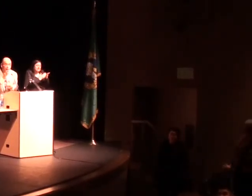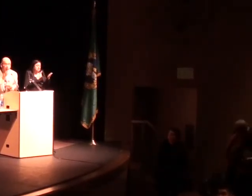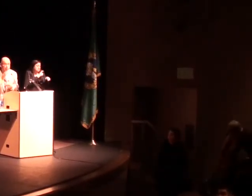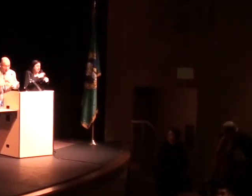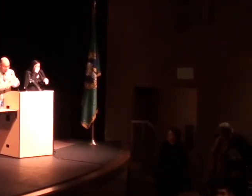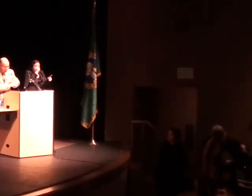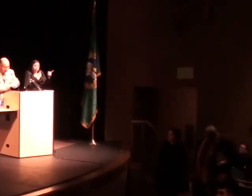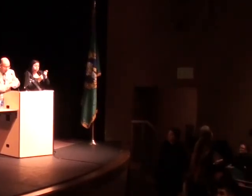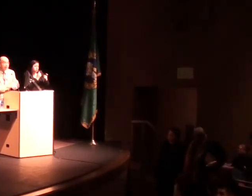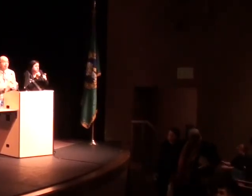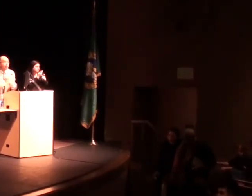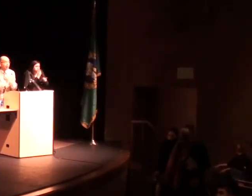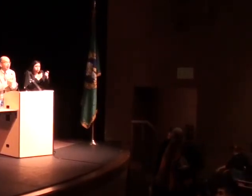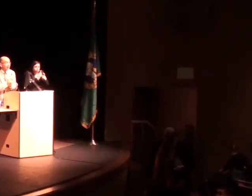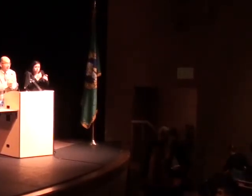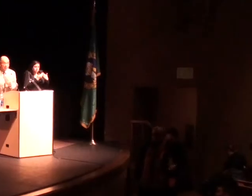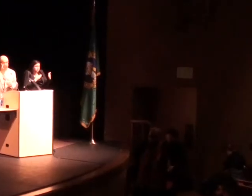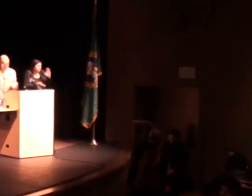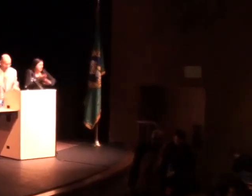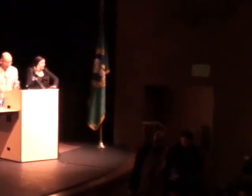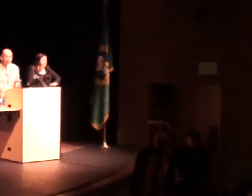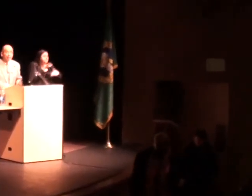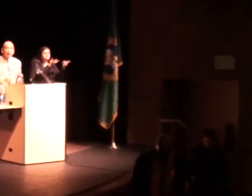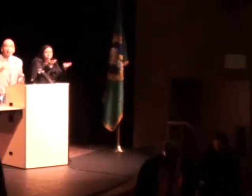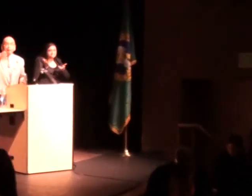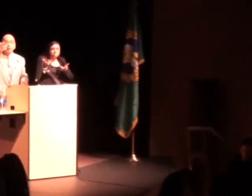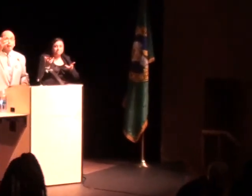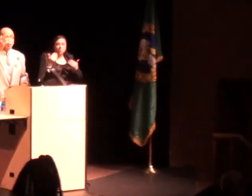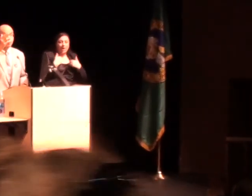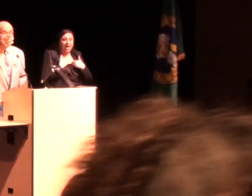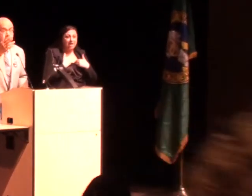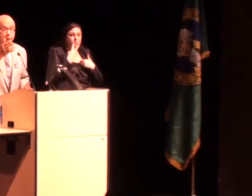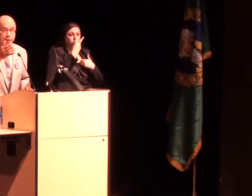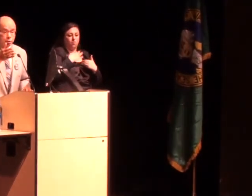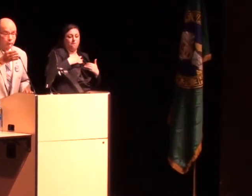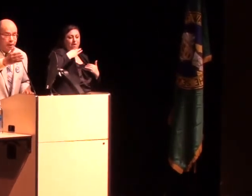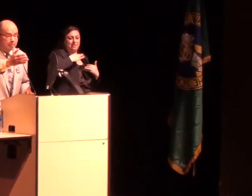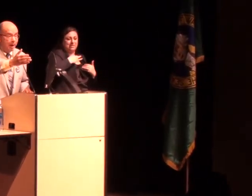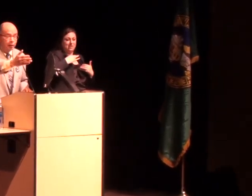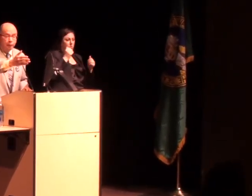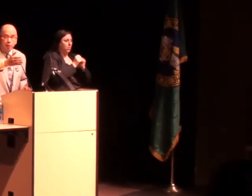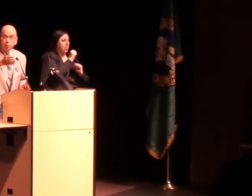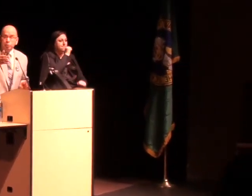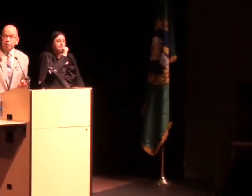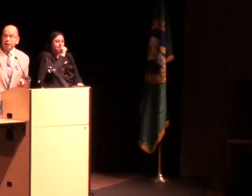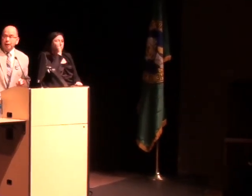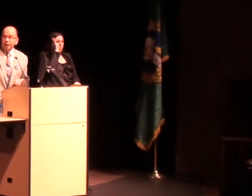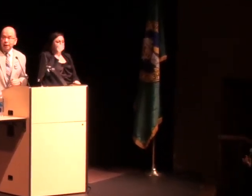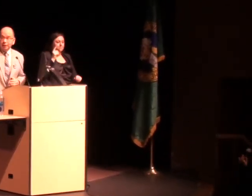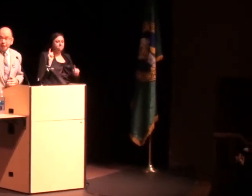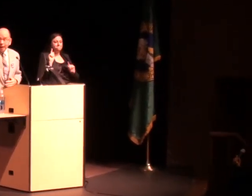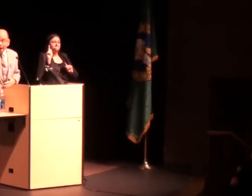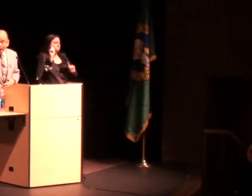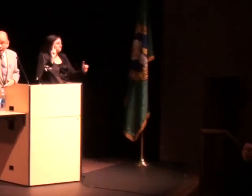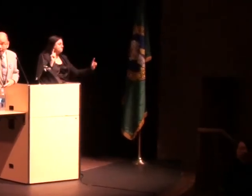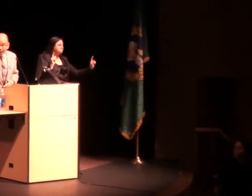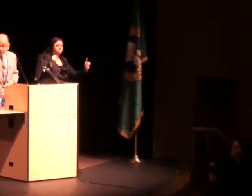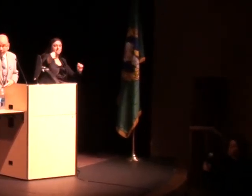we can take a few questions here before. We have two volunteers with microphones. Let's